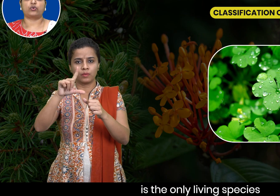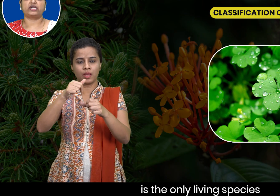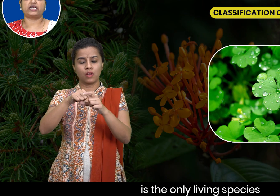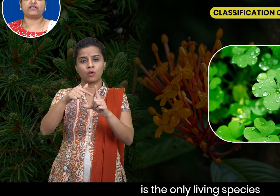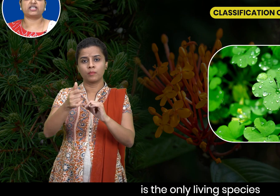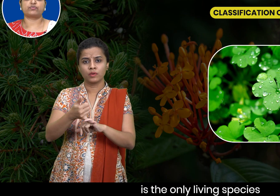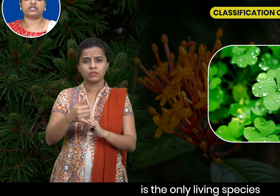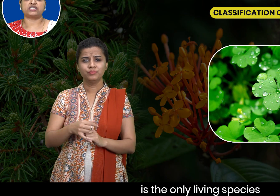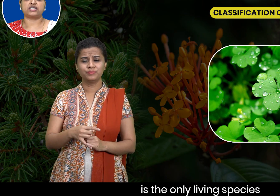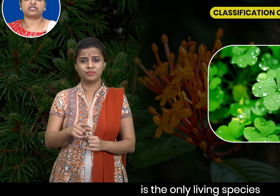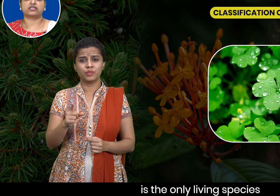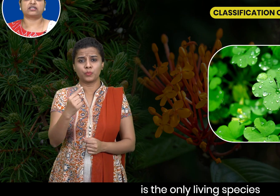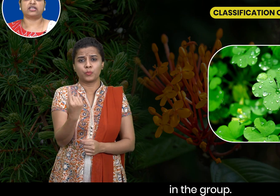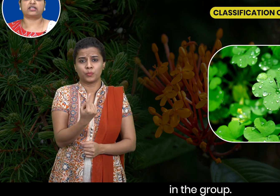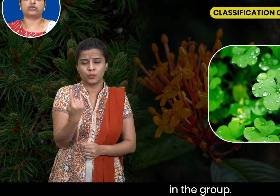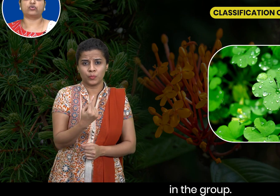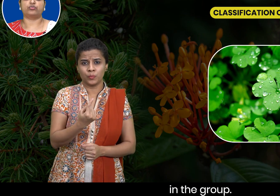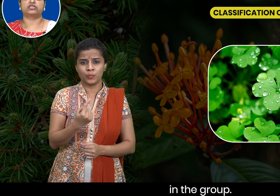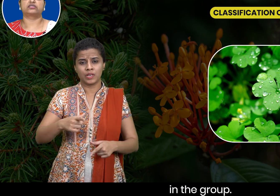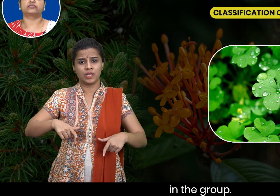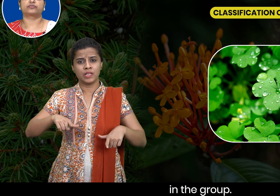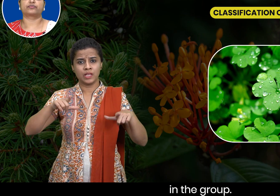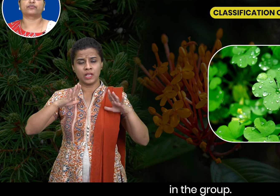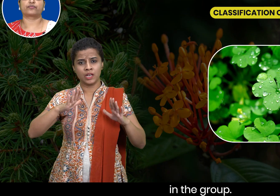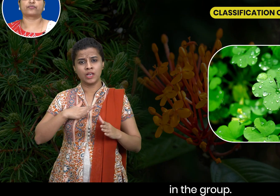is the only living species in the group.